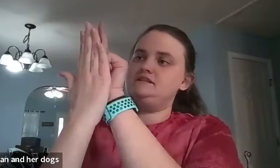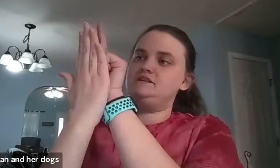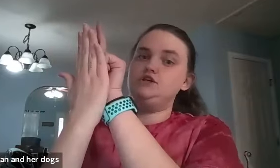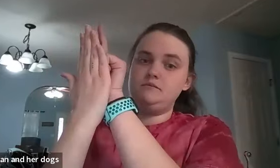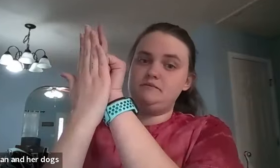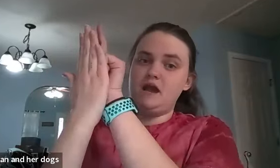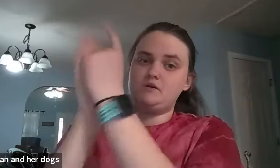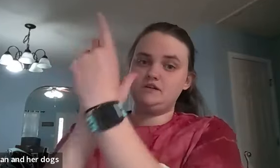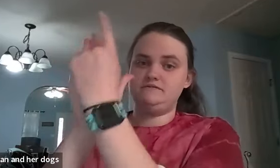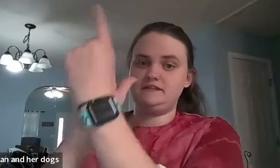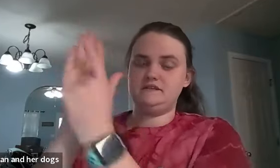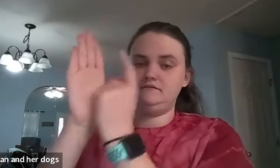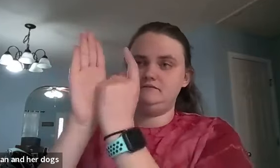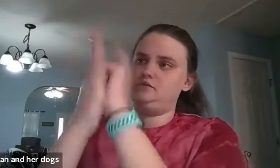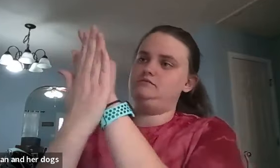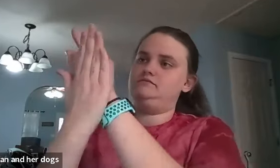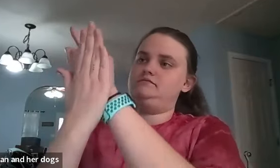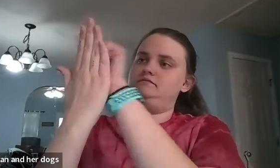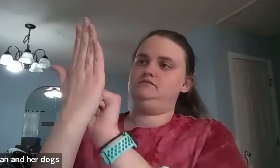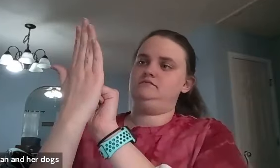facing you, it'd be backwards, but facing,